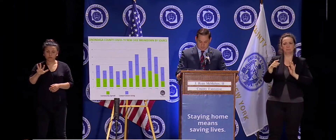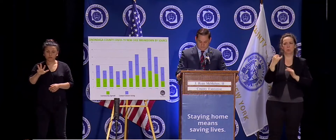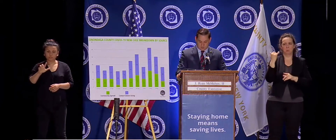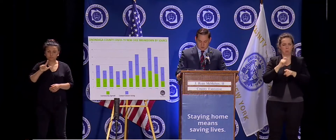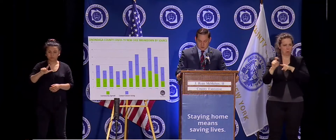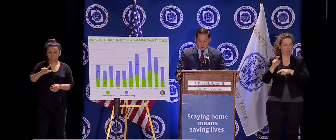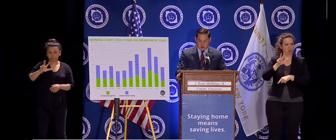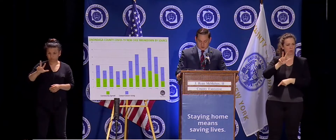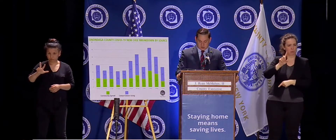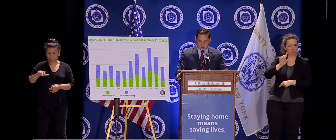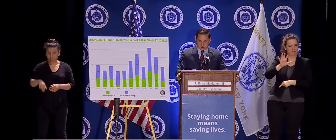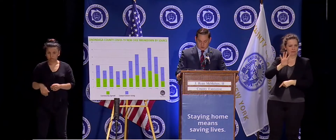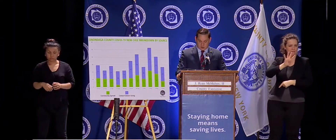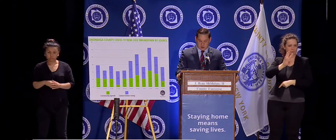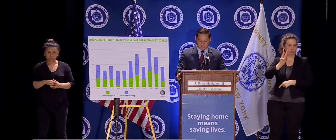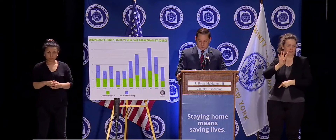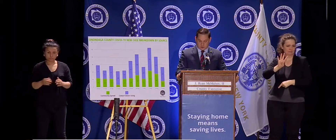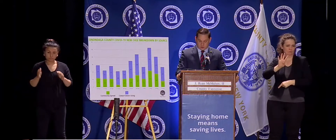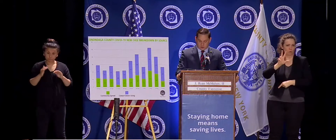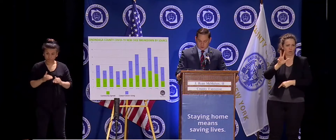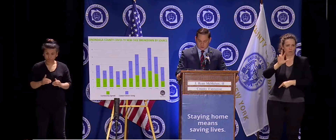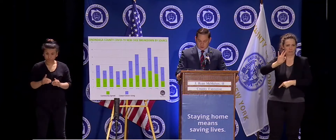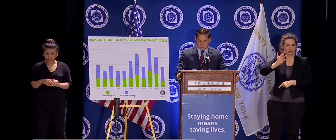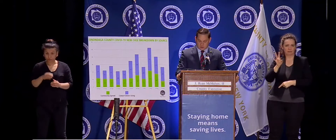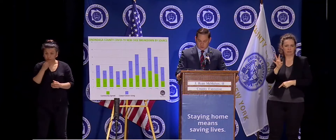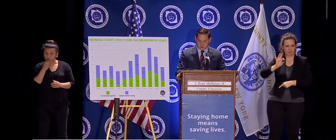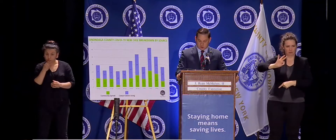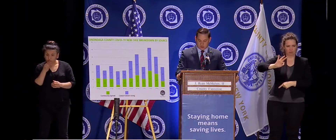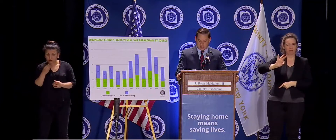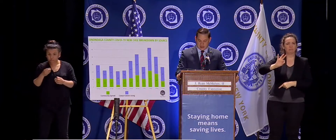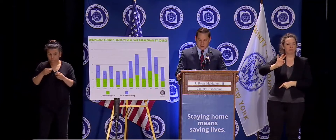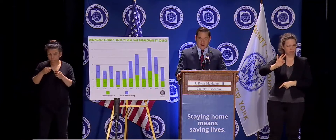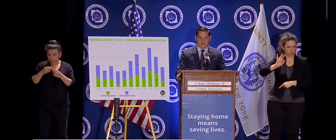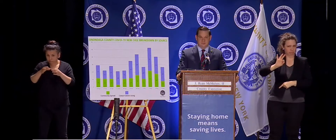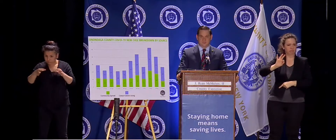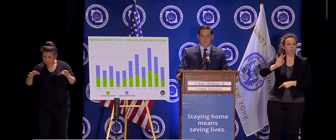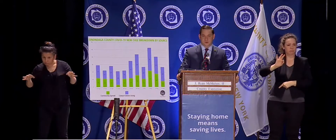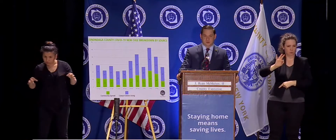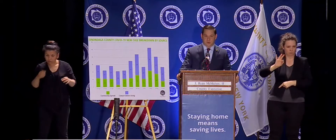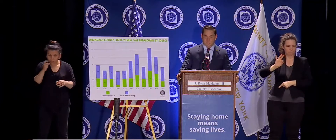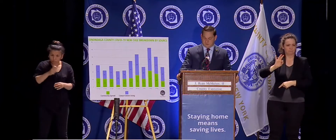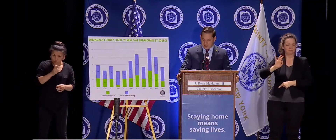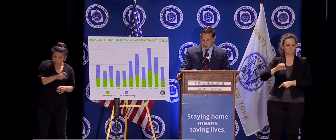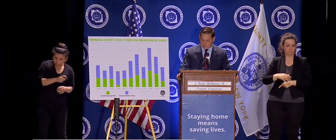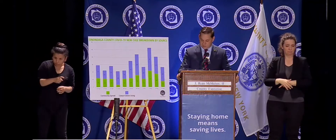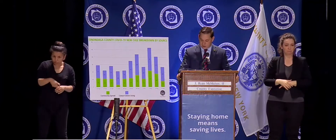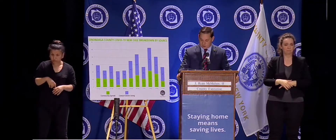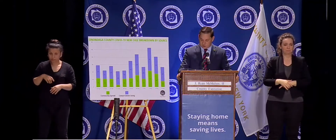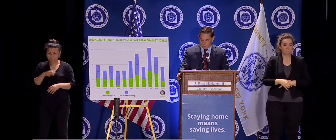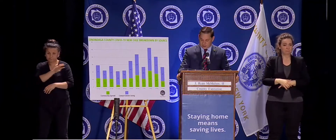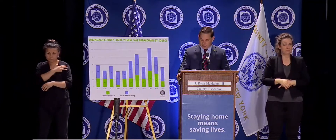315-464-3979. Our seniors, our healthcare workers, and adult nutrition hotline,